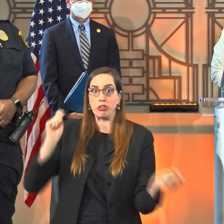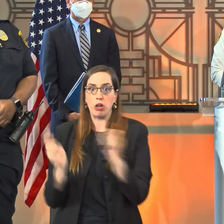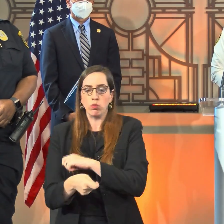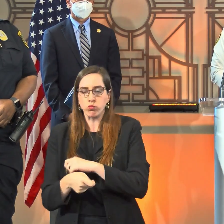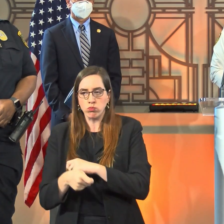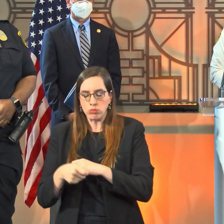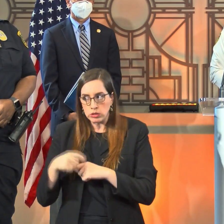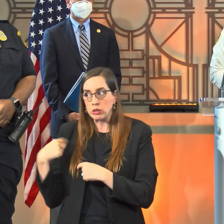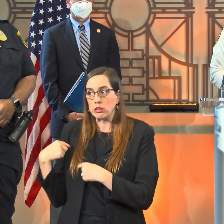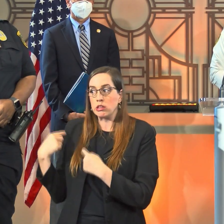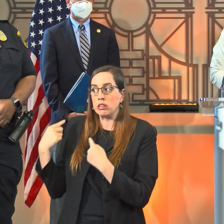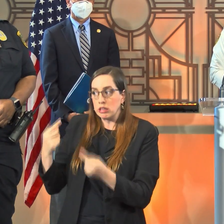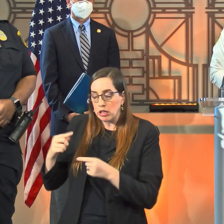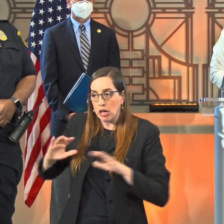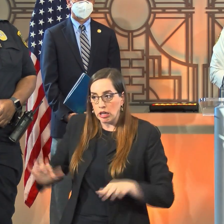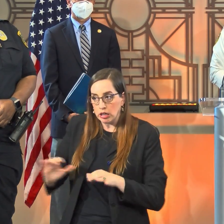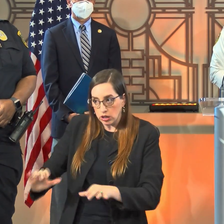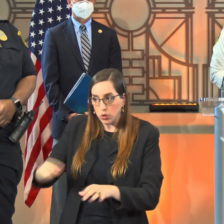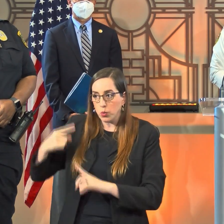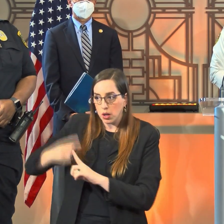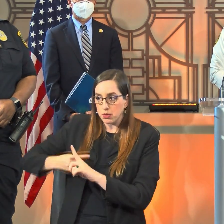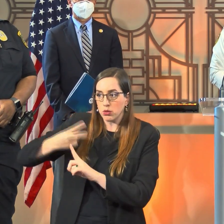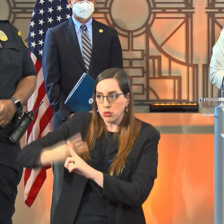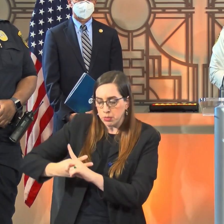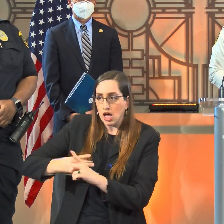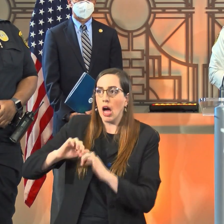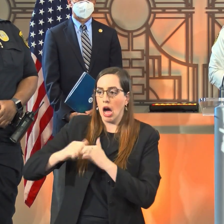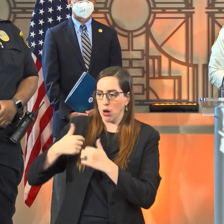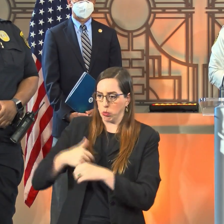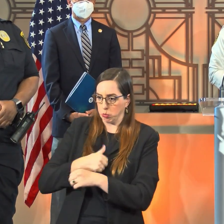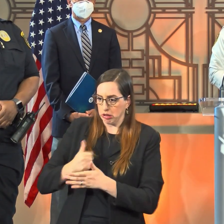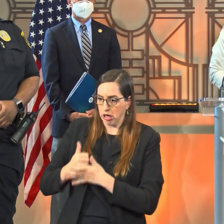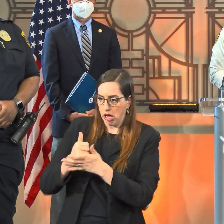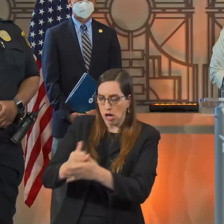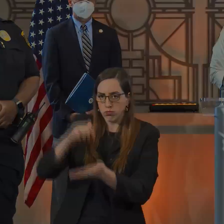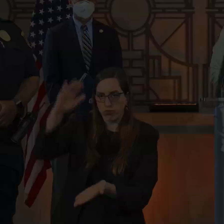of the lesson we learned over the last several months about how we can be effective at slowing down this virus.